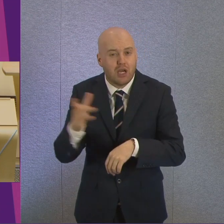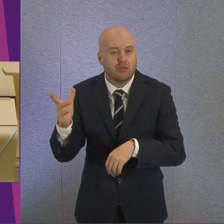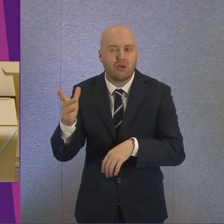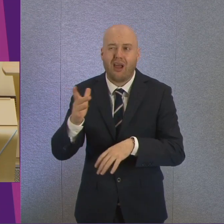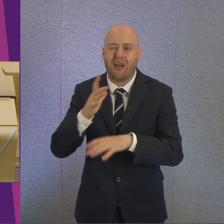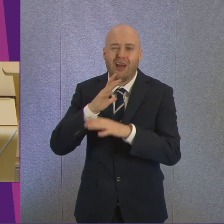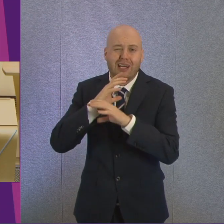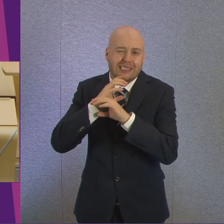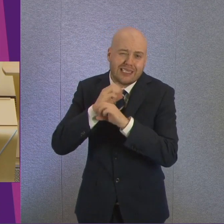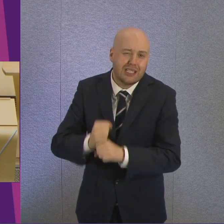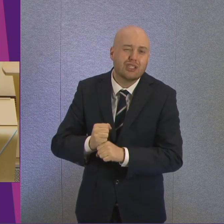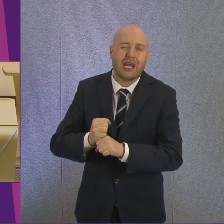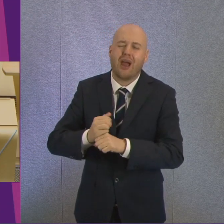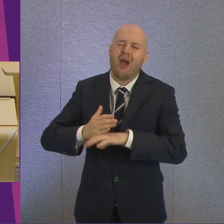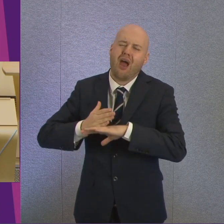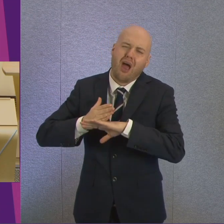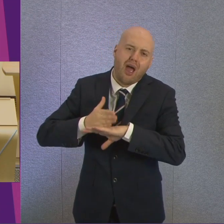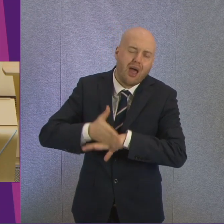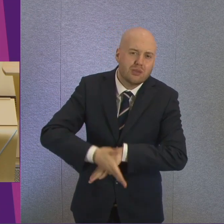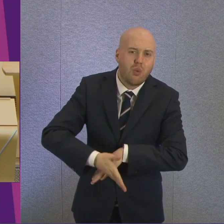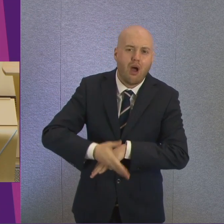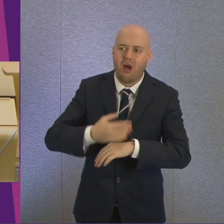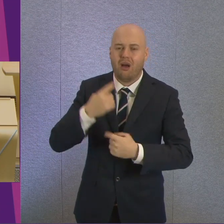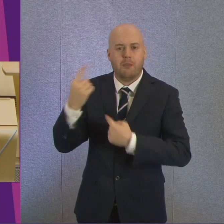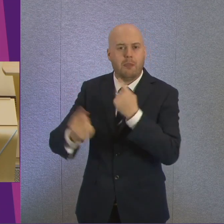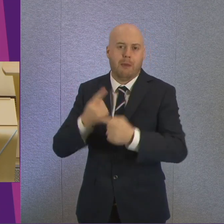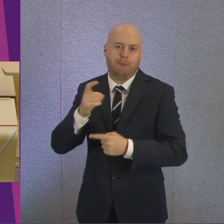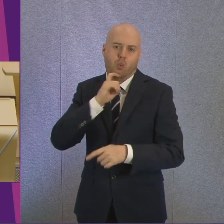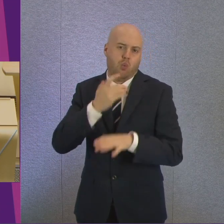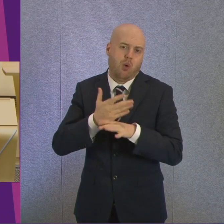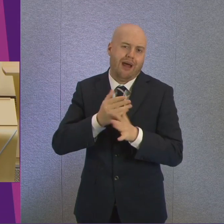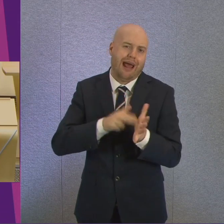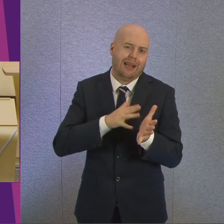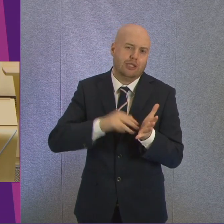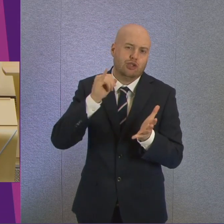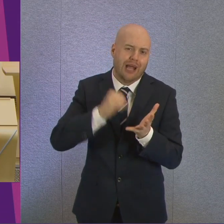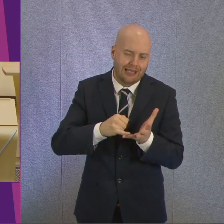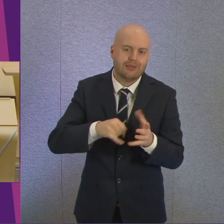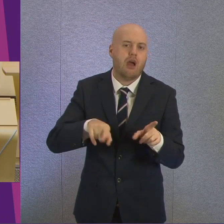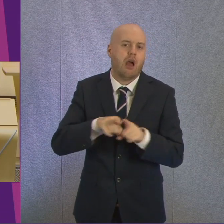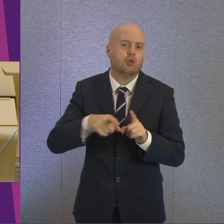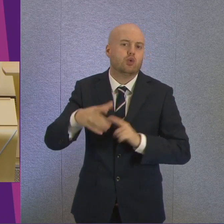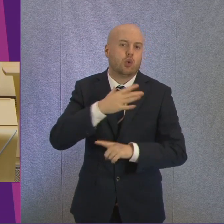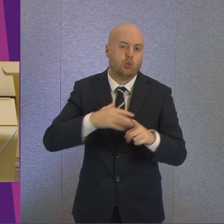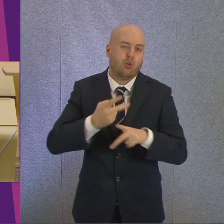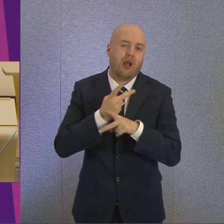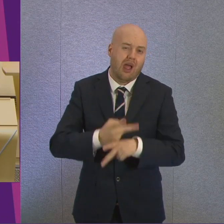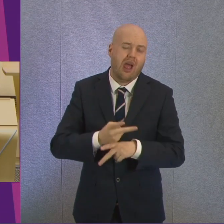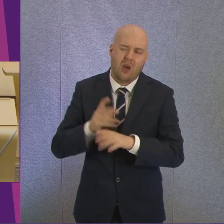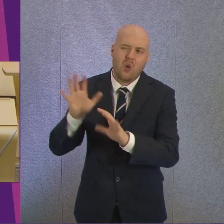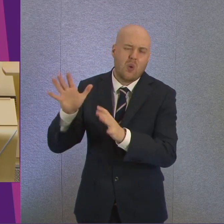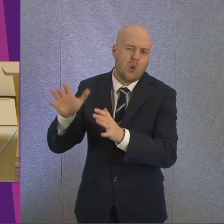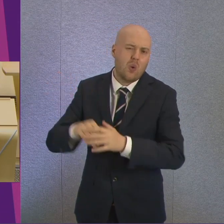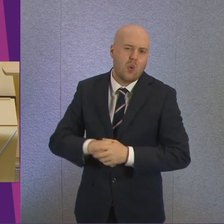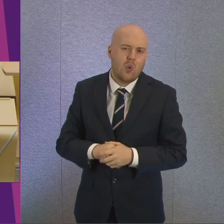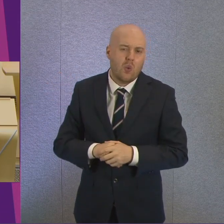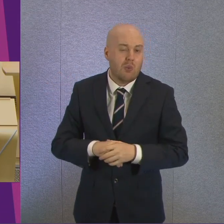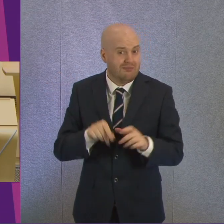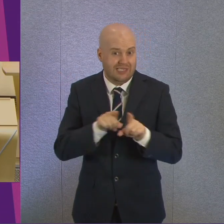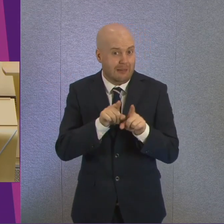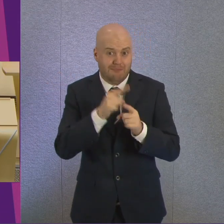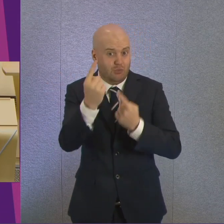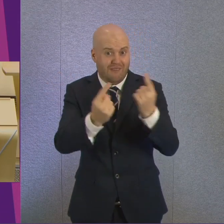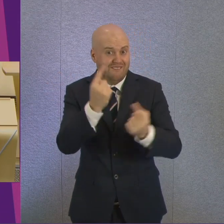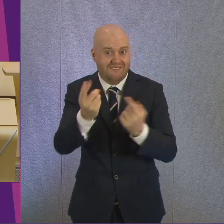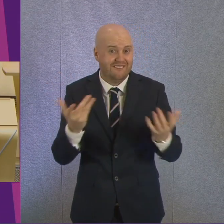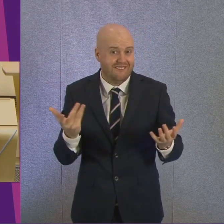work of those who work in and lead our NHS and social care. And to the people of Scotland who have stuck by the rules, stayed at